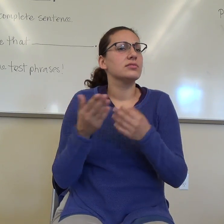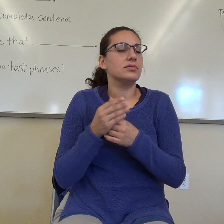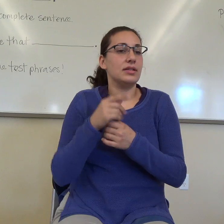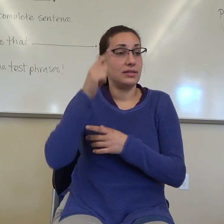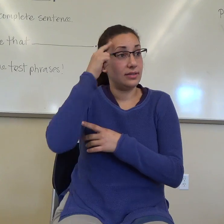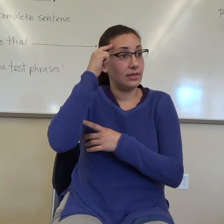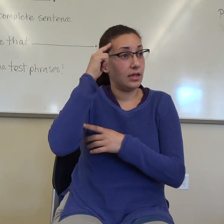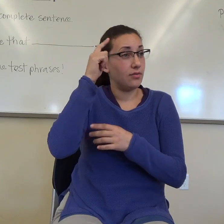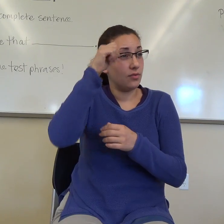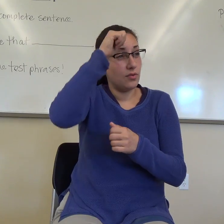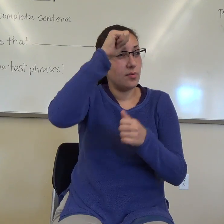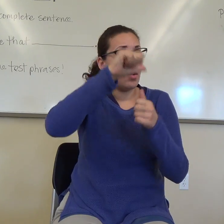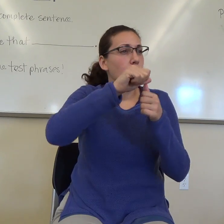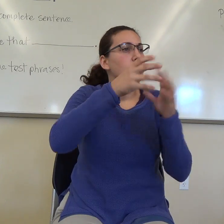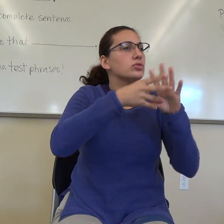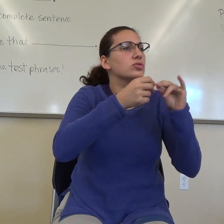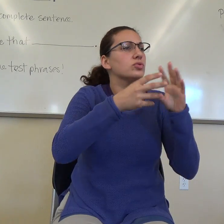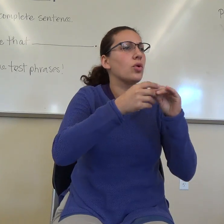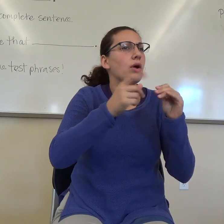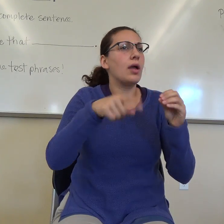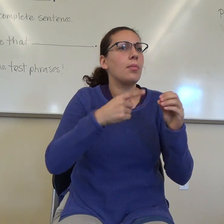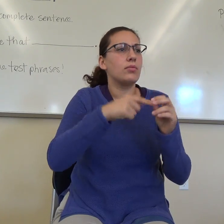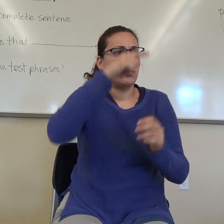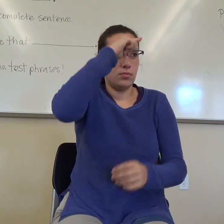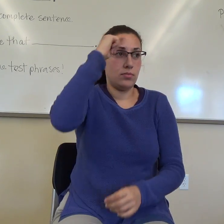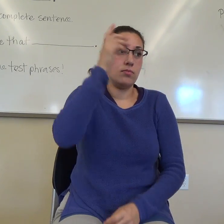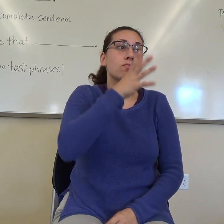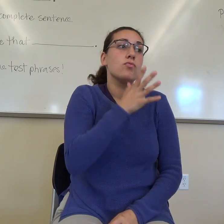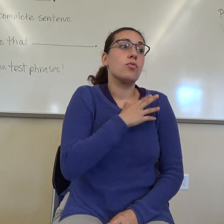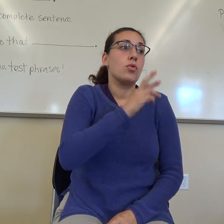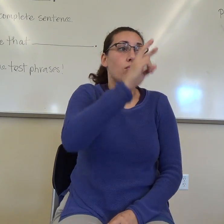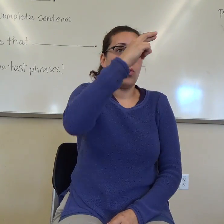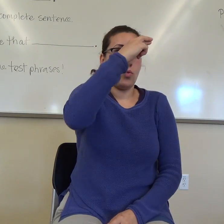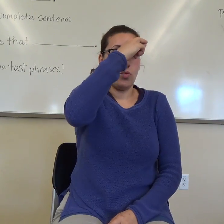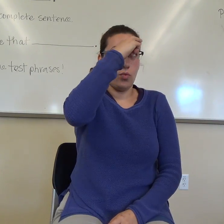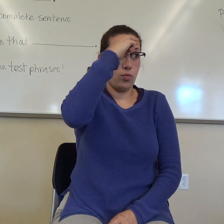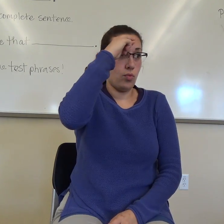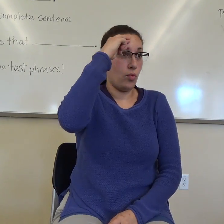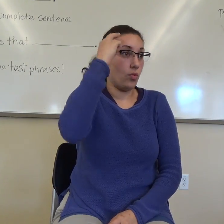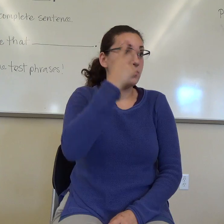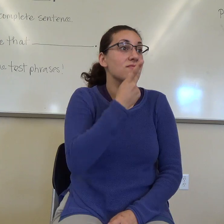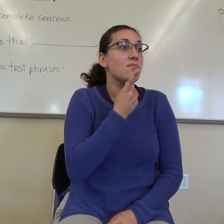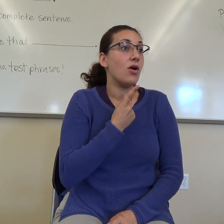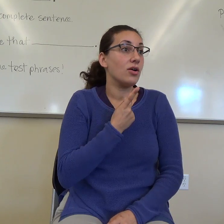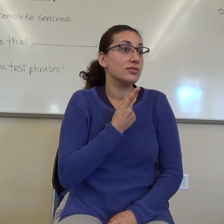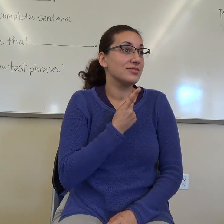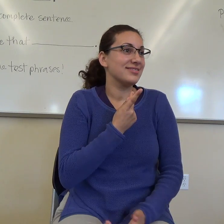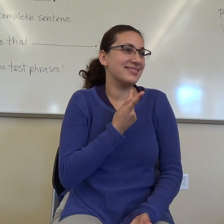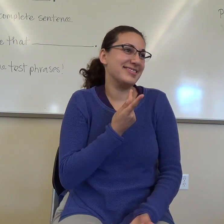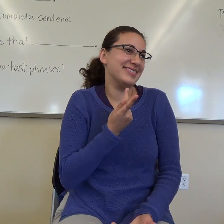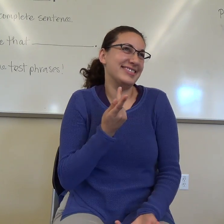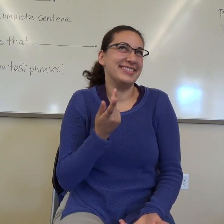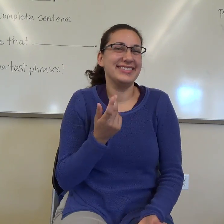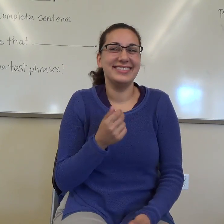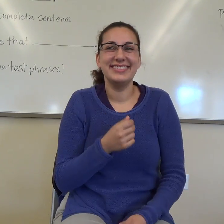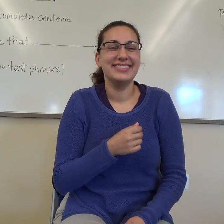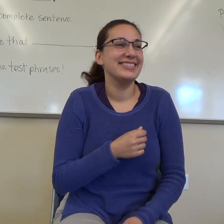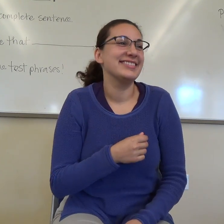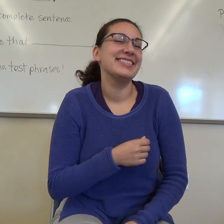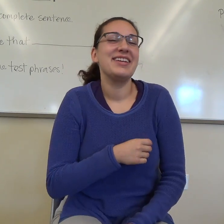Rosa Parks one that we did, I mentioned when we looked that one over that a